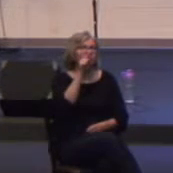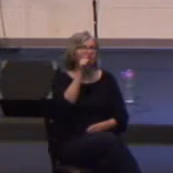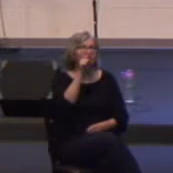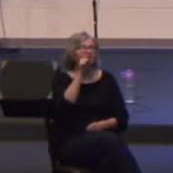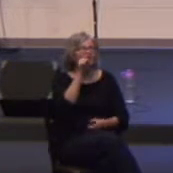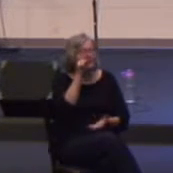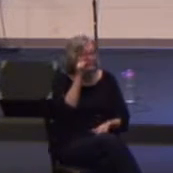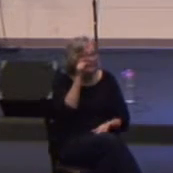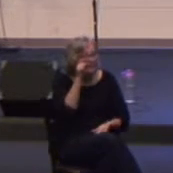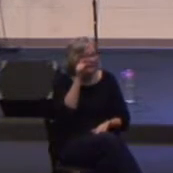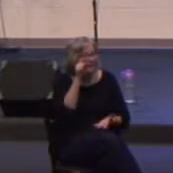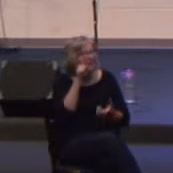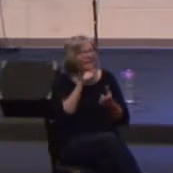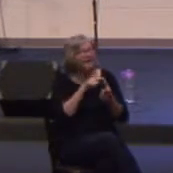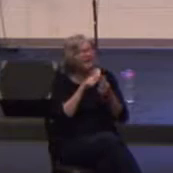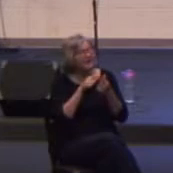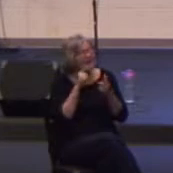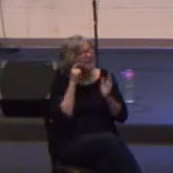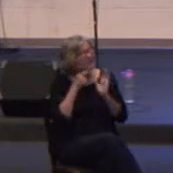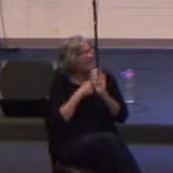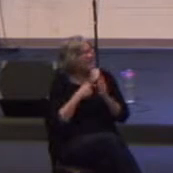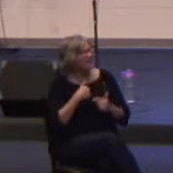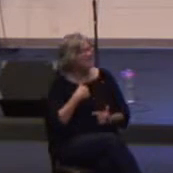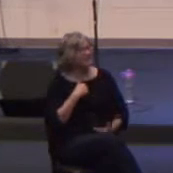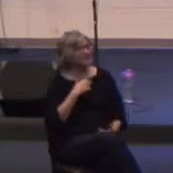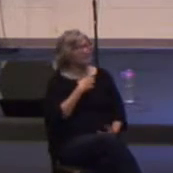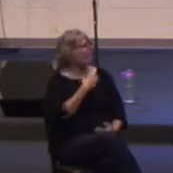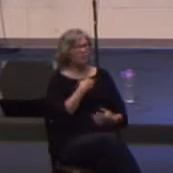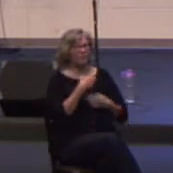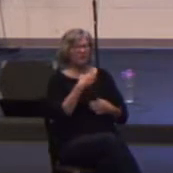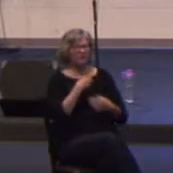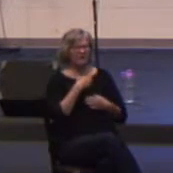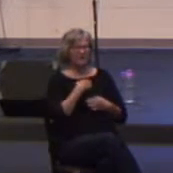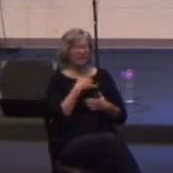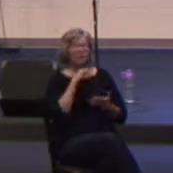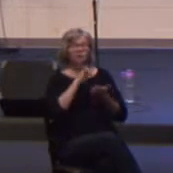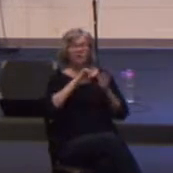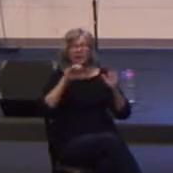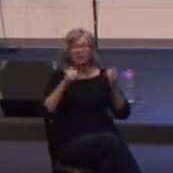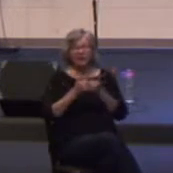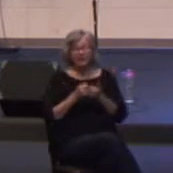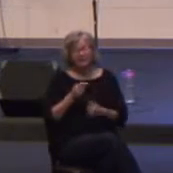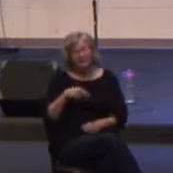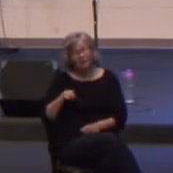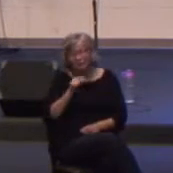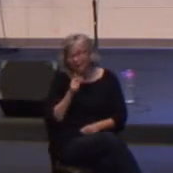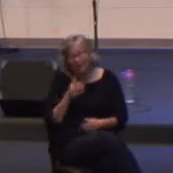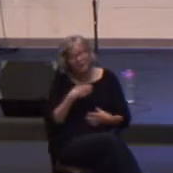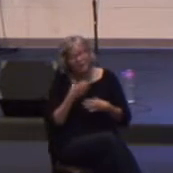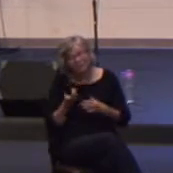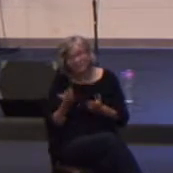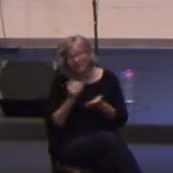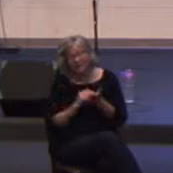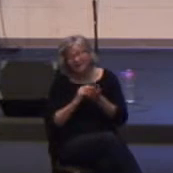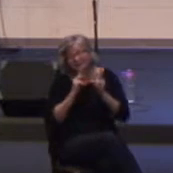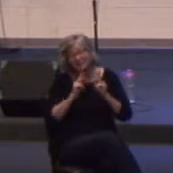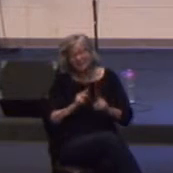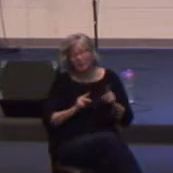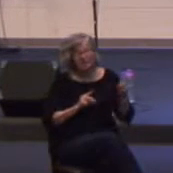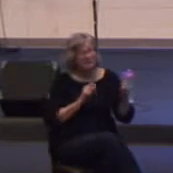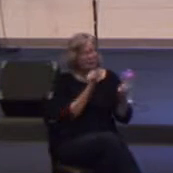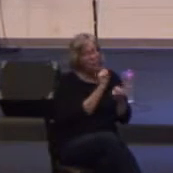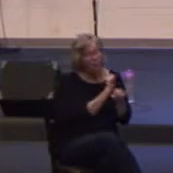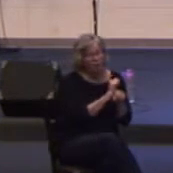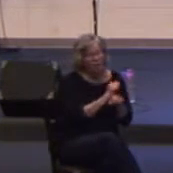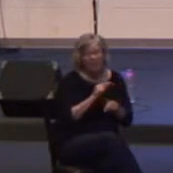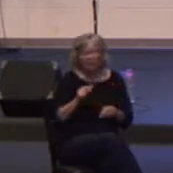when we find ourselves grumbling, the challenge that Moses and Aaron gives to the Israelites is, you are not just grumbling against the person at work. You're not